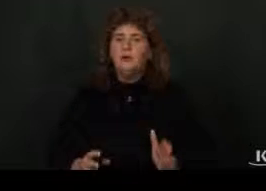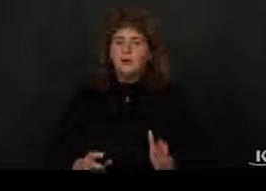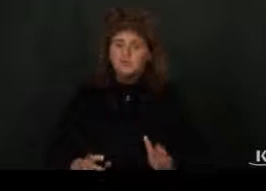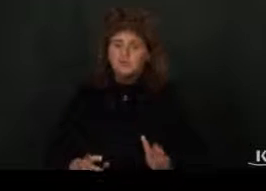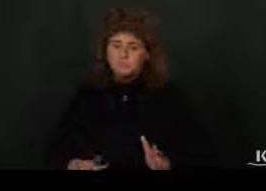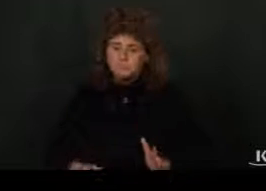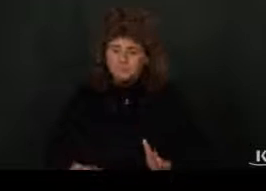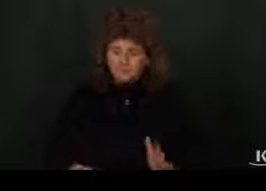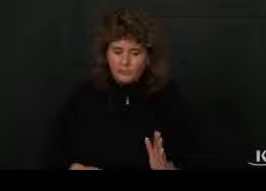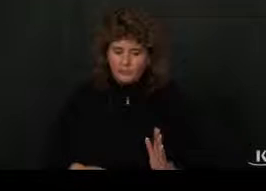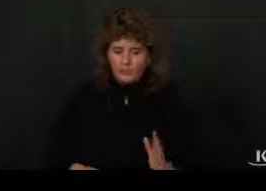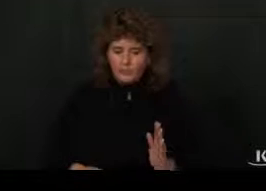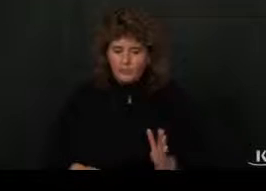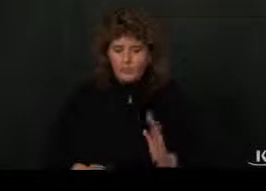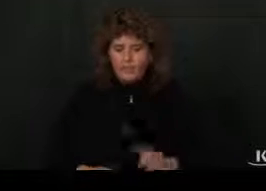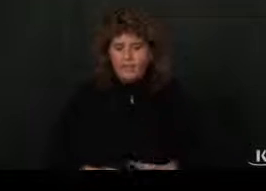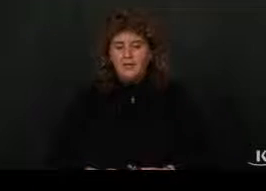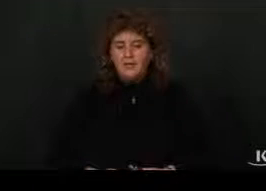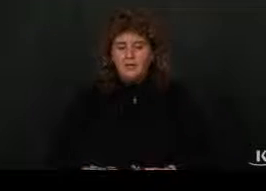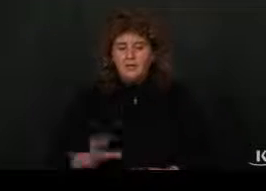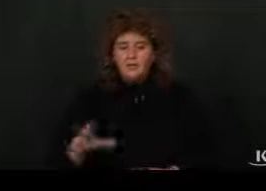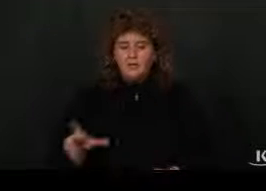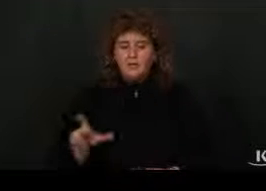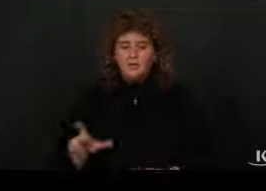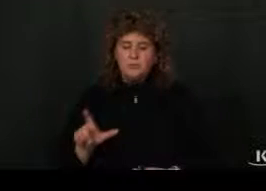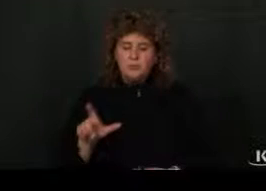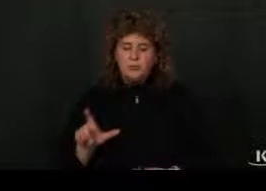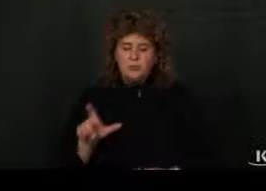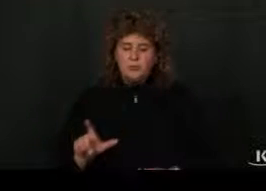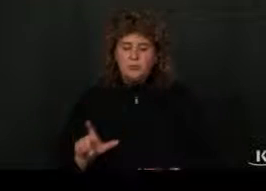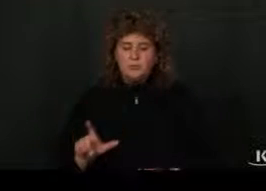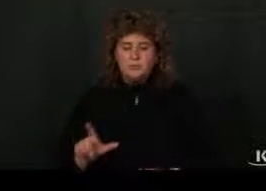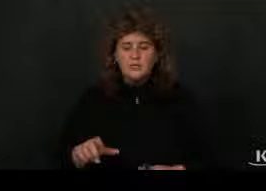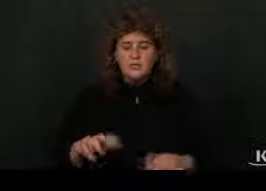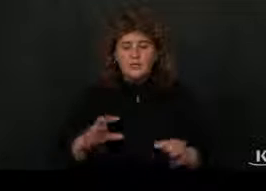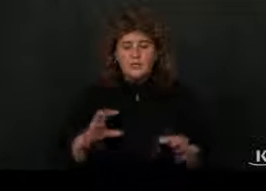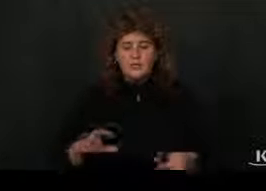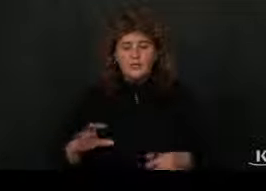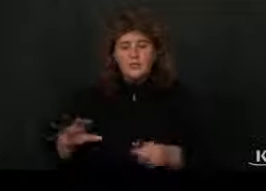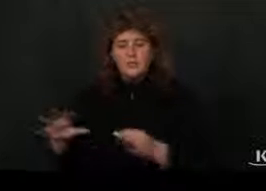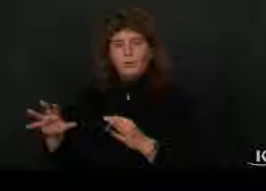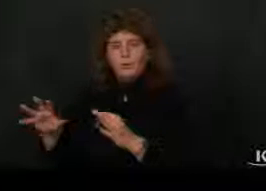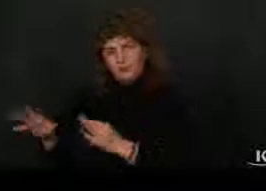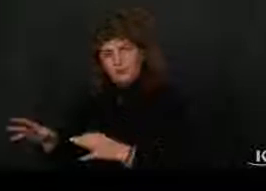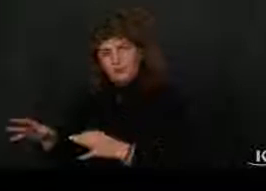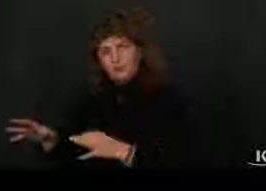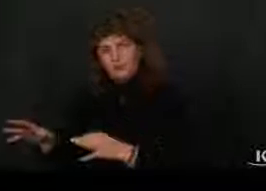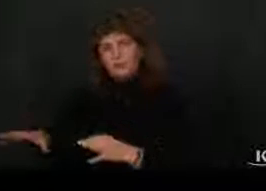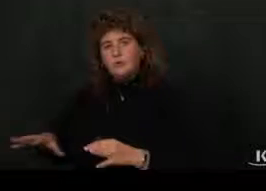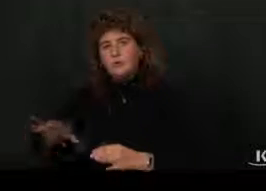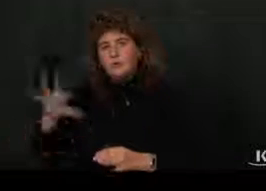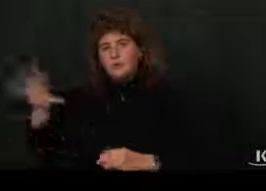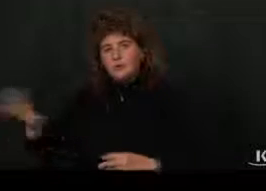pertinent and important, again, that you know the organisms that cause spores. And when we get to those, when we talk about